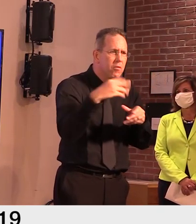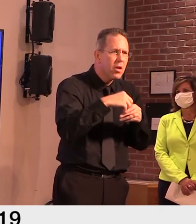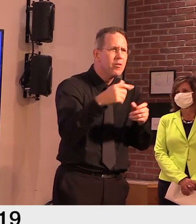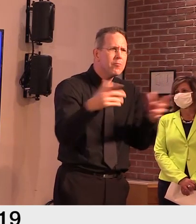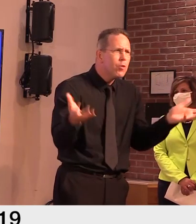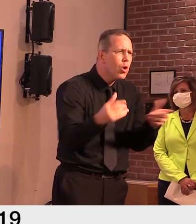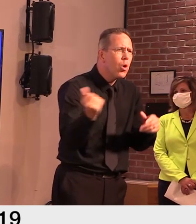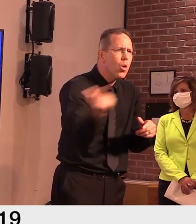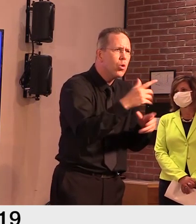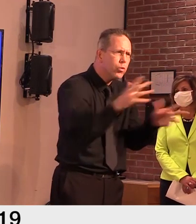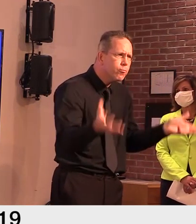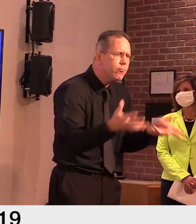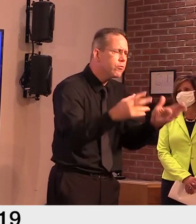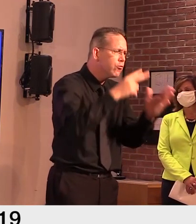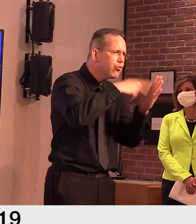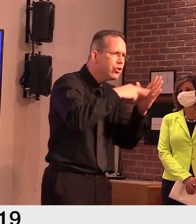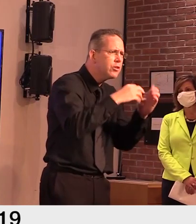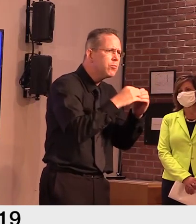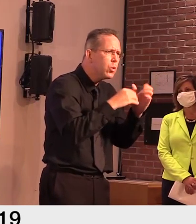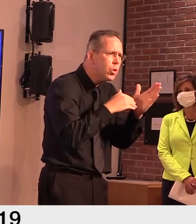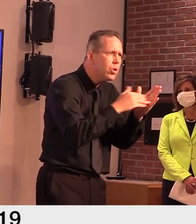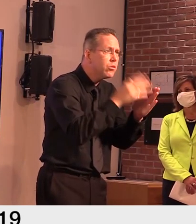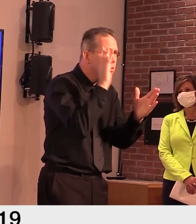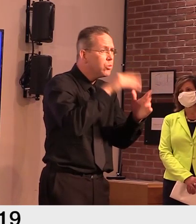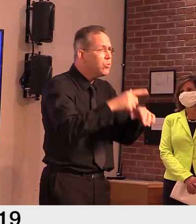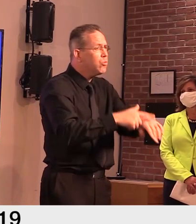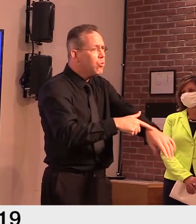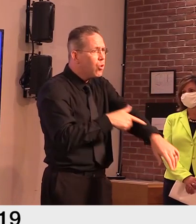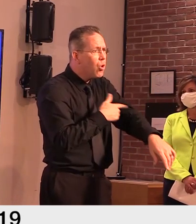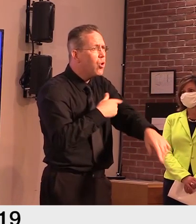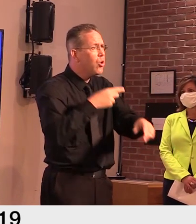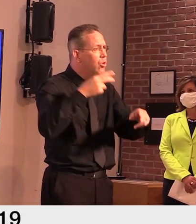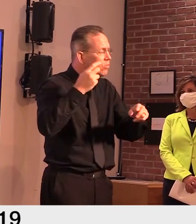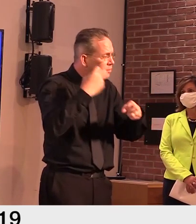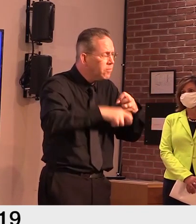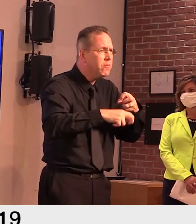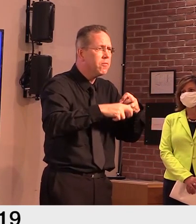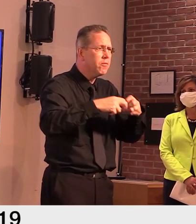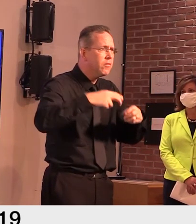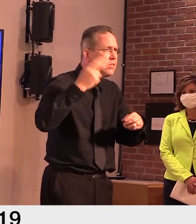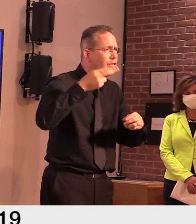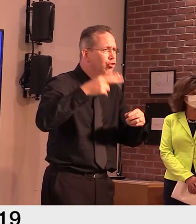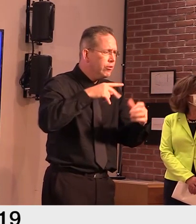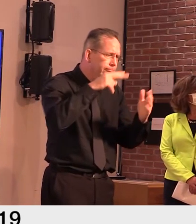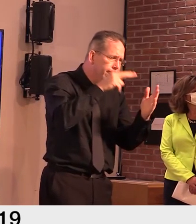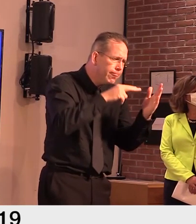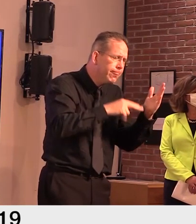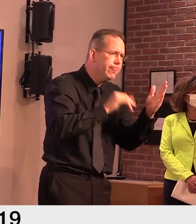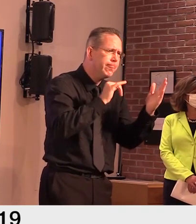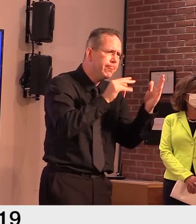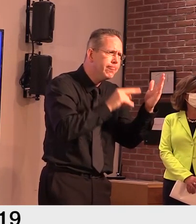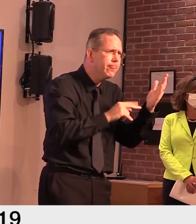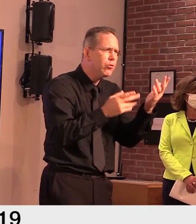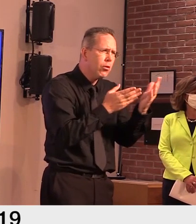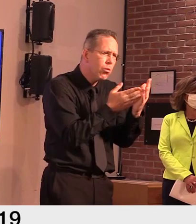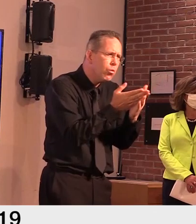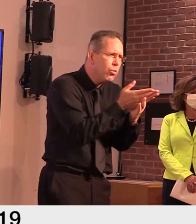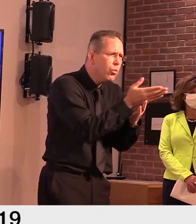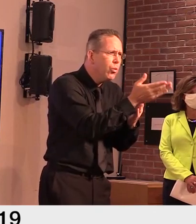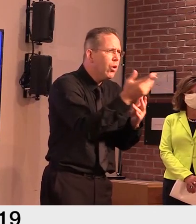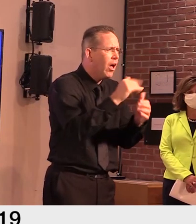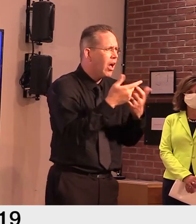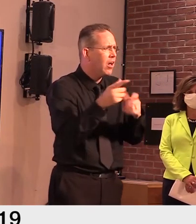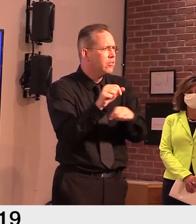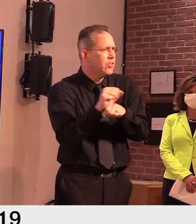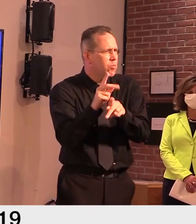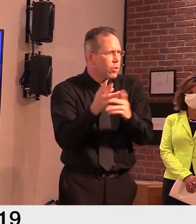recognized Juneteenth. I encourage everyone to read more, not just about this observance, but about all of the related actions and events